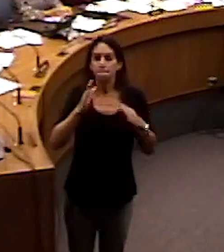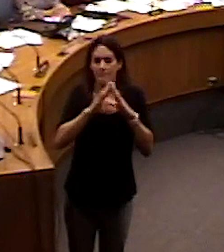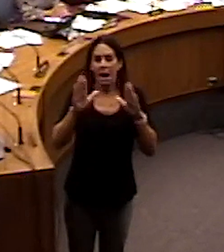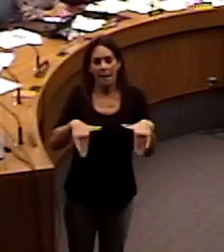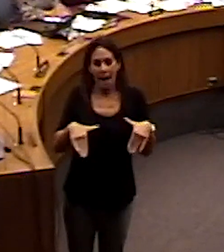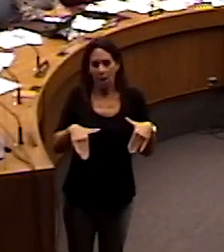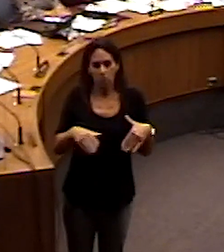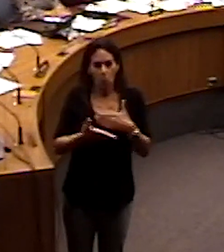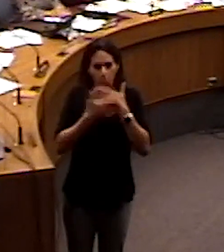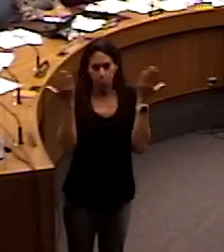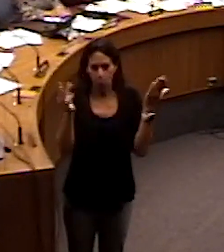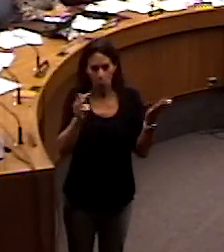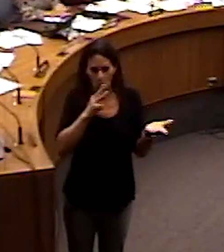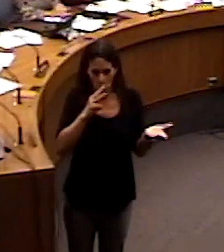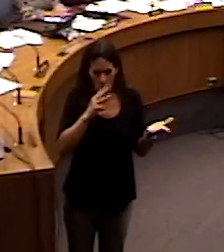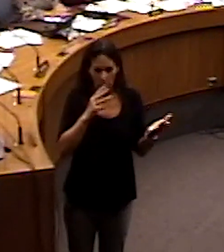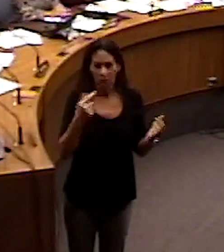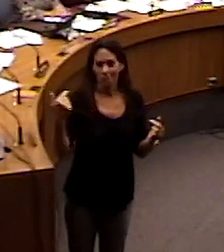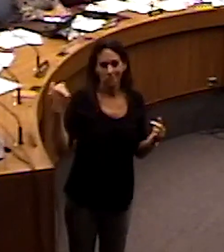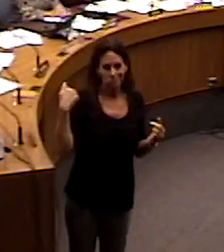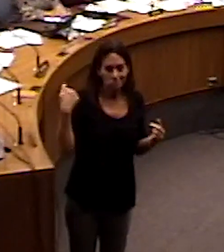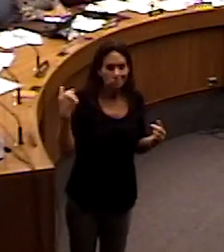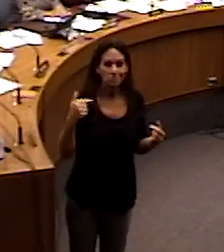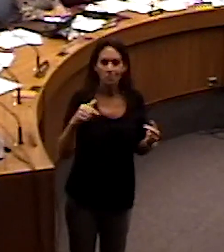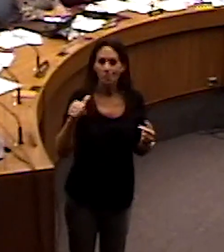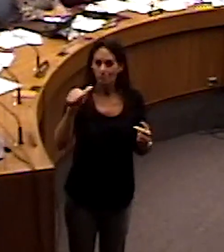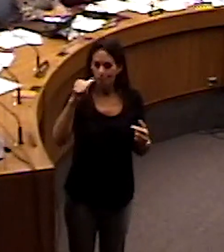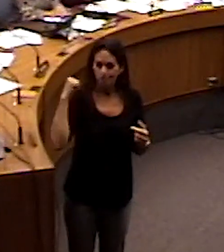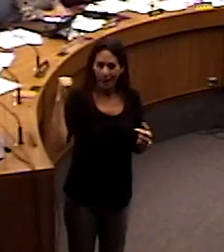and I just had surgery. I had ACDF surgery,